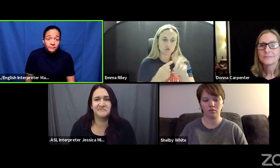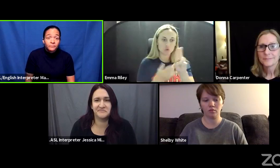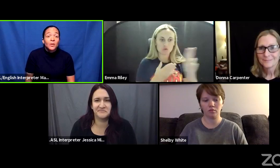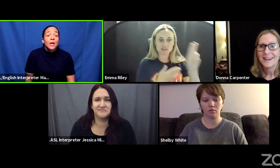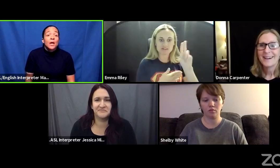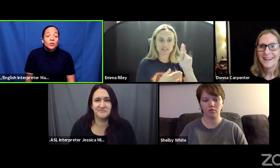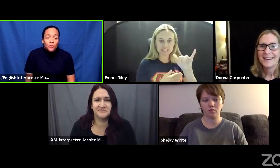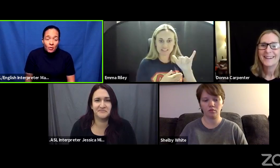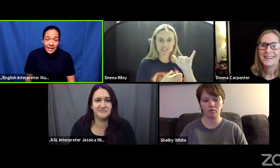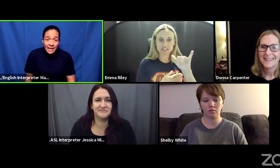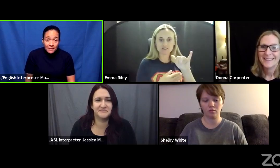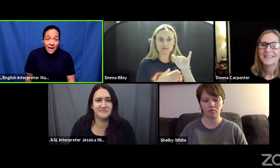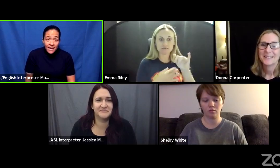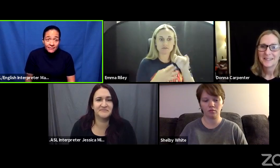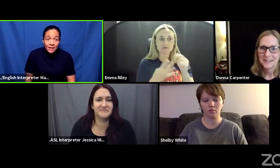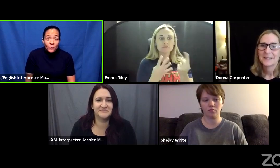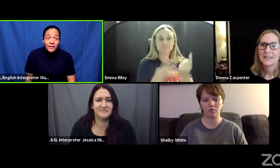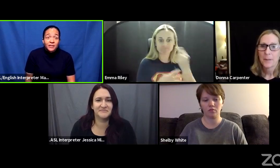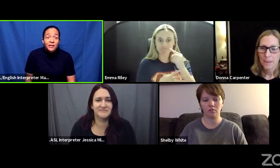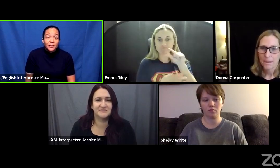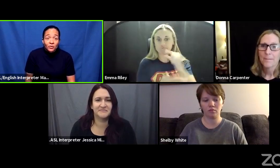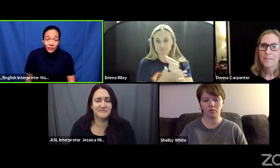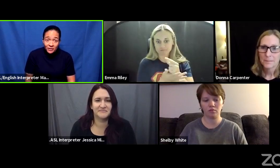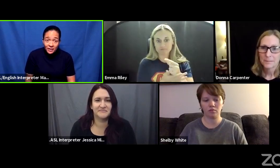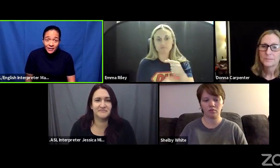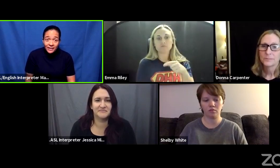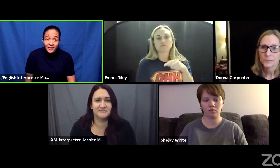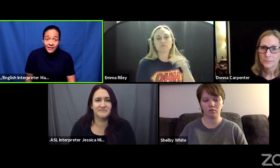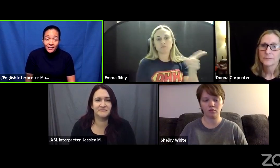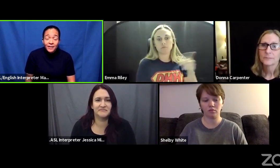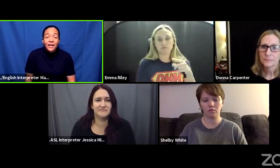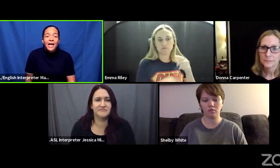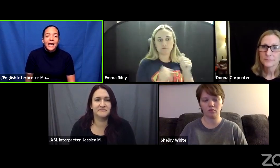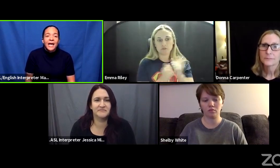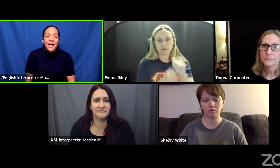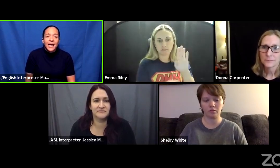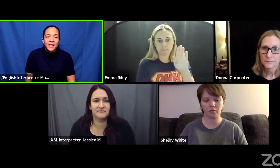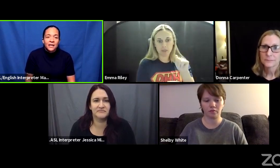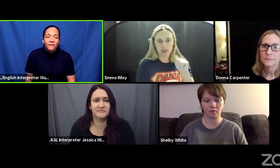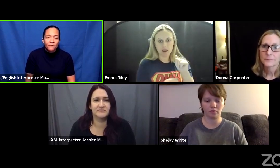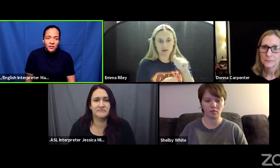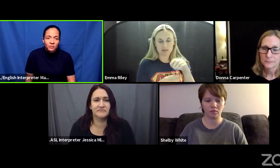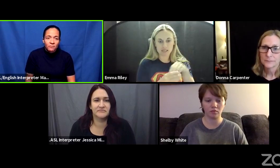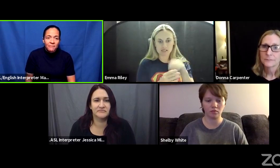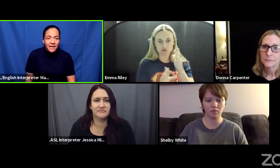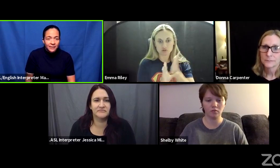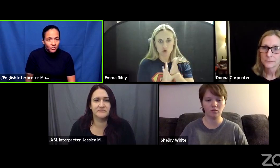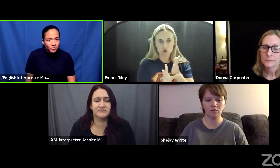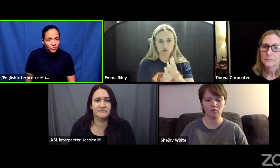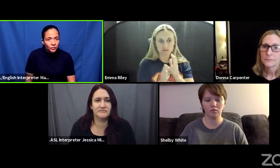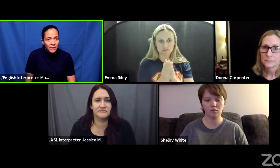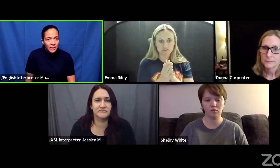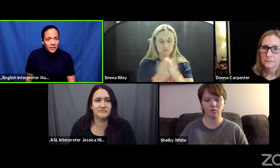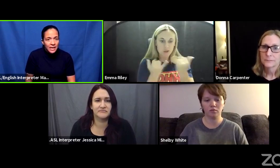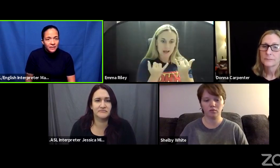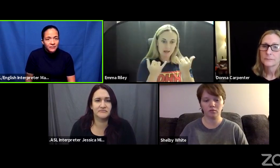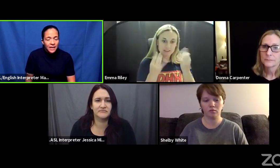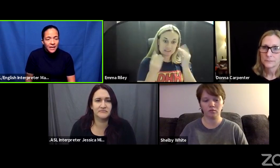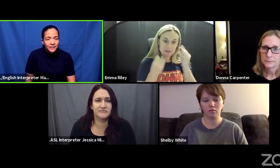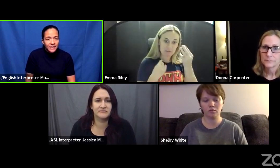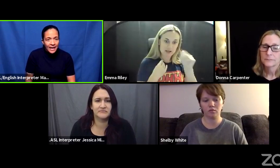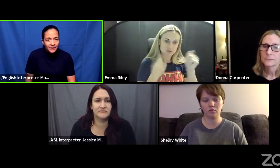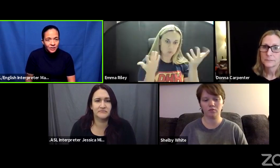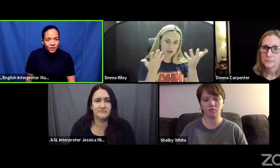weather. So I came back and went to University of Kentucky and finished my bachelor's degree